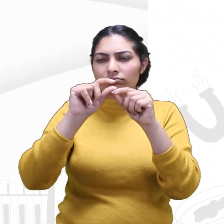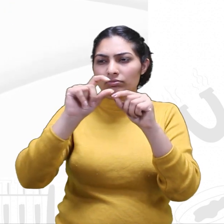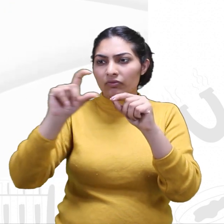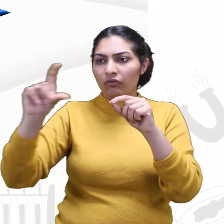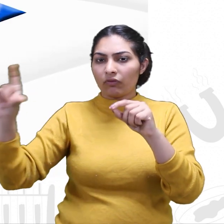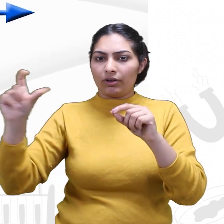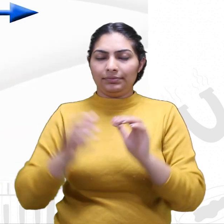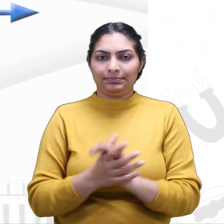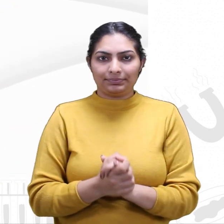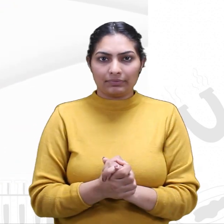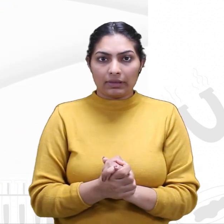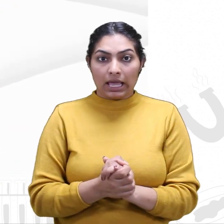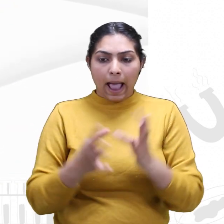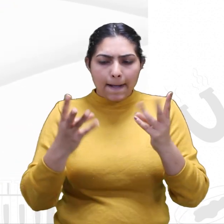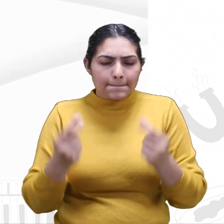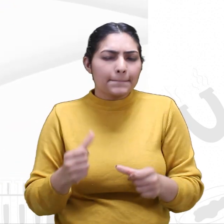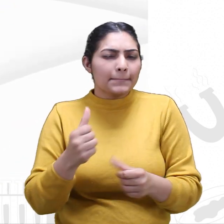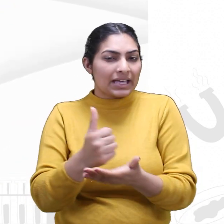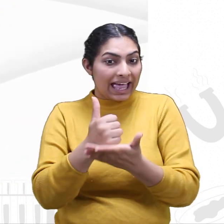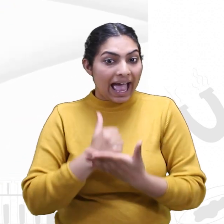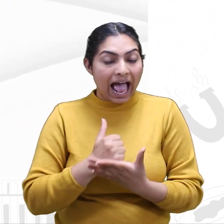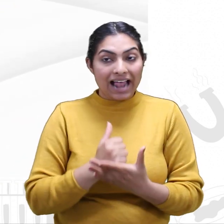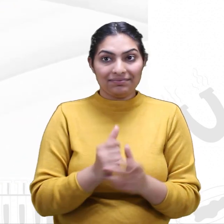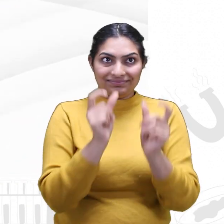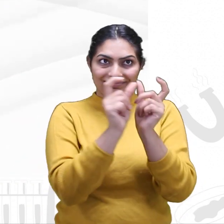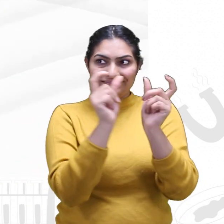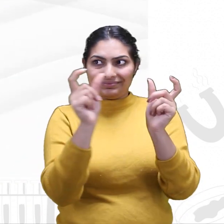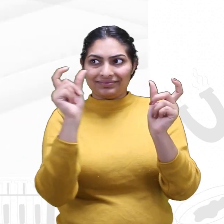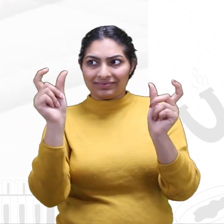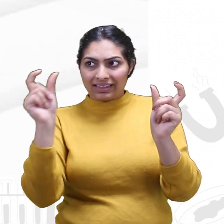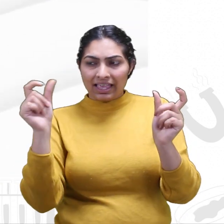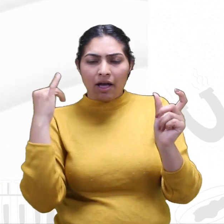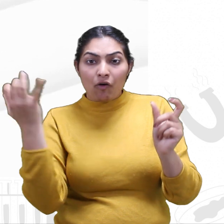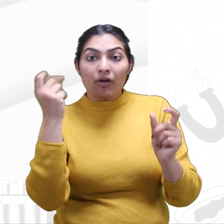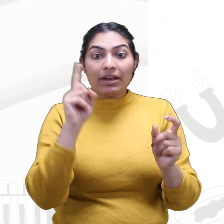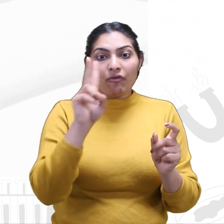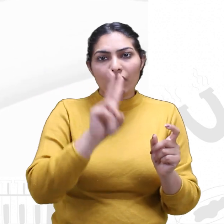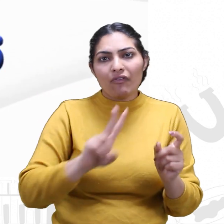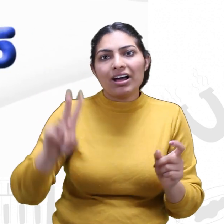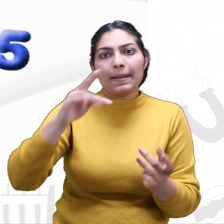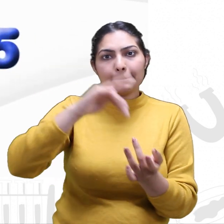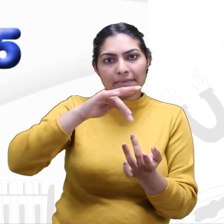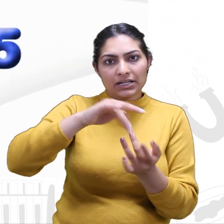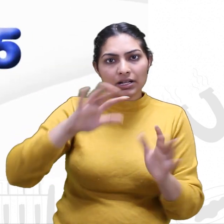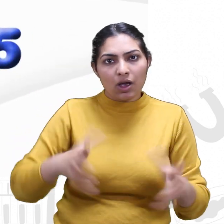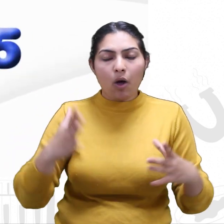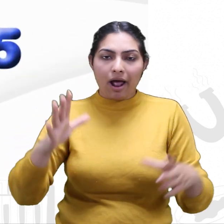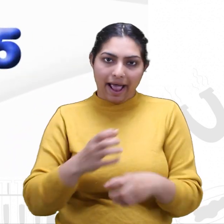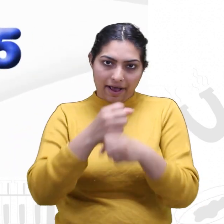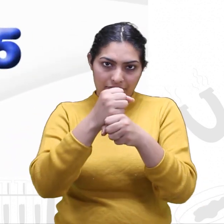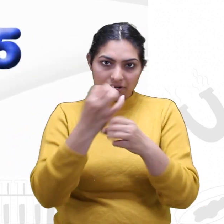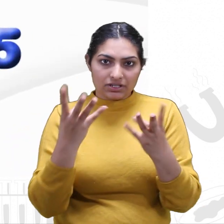to largest. Measures of central tendency help us figure out which number is the middle or average of all